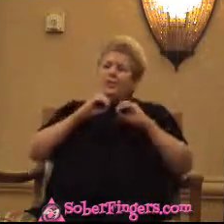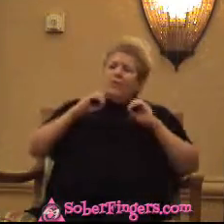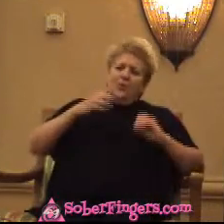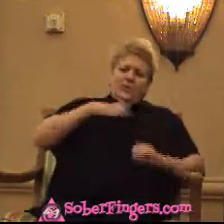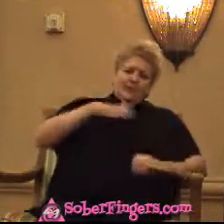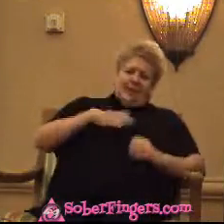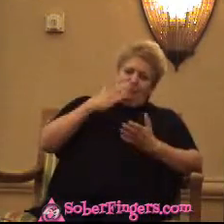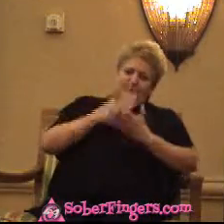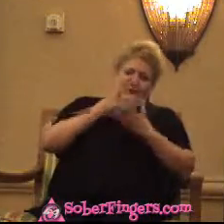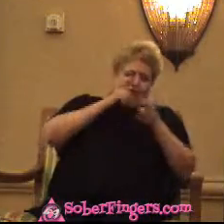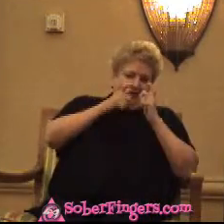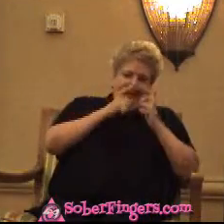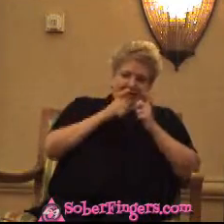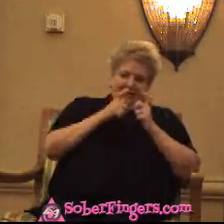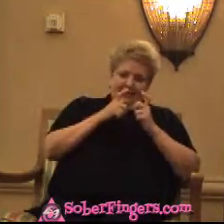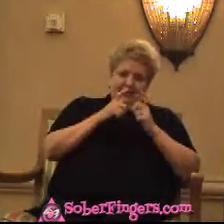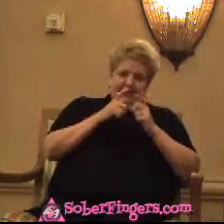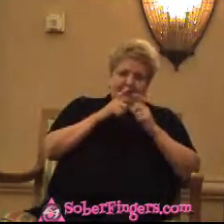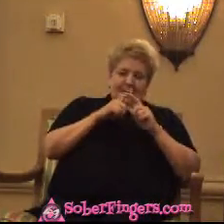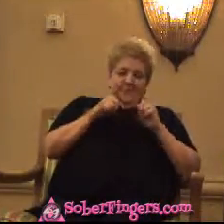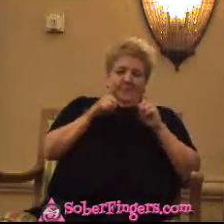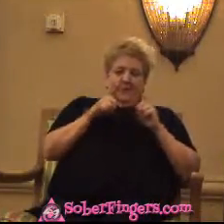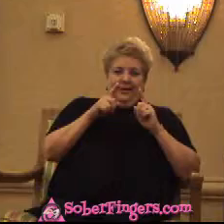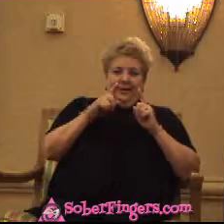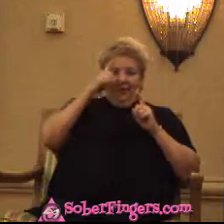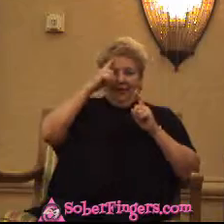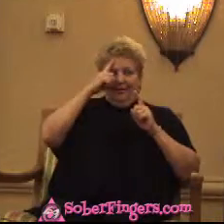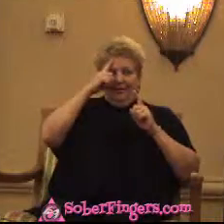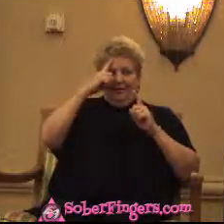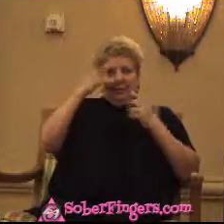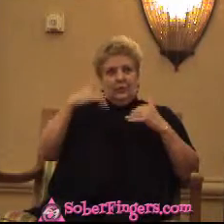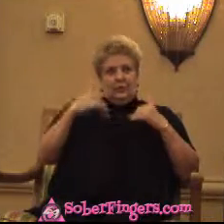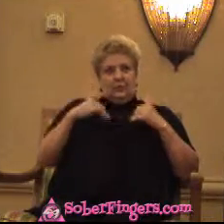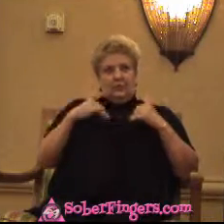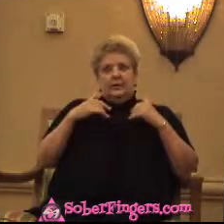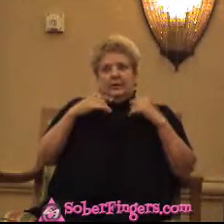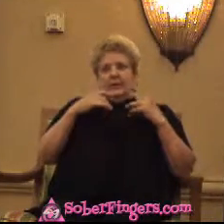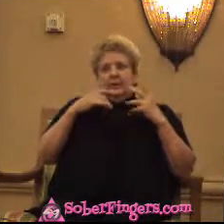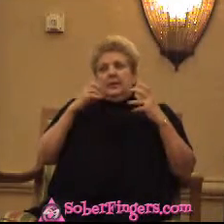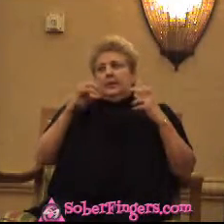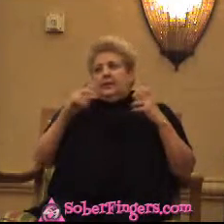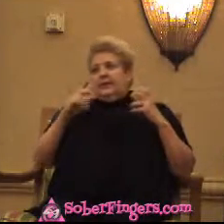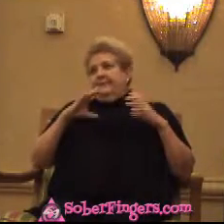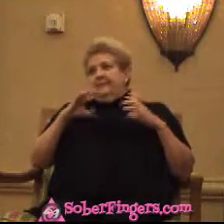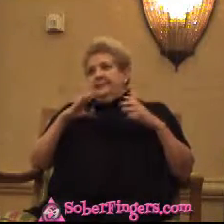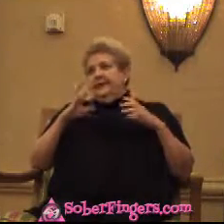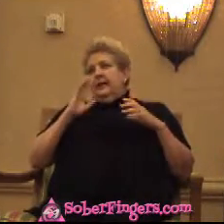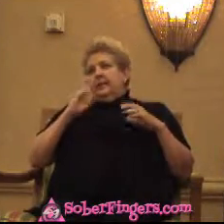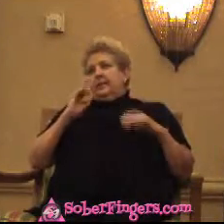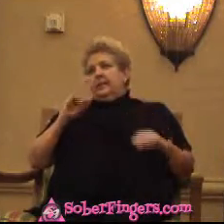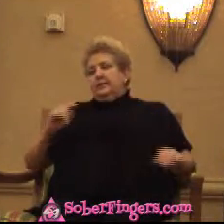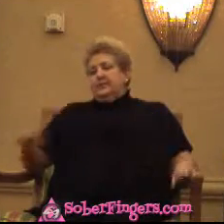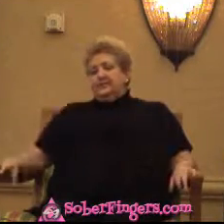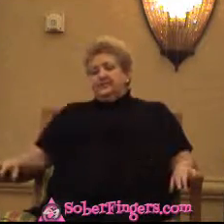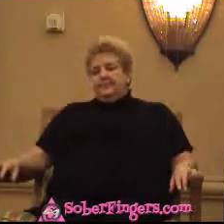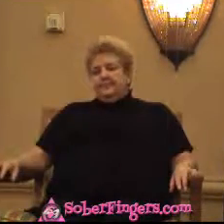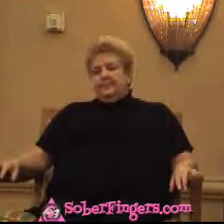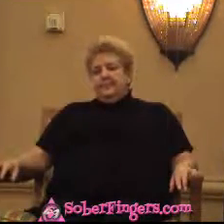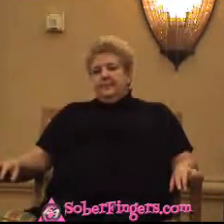you know. But I said, I gotta get the heat off, so, okay, I'll do it. So she dialed the phone for Alcoholics Anonymous, the line was